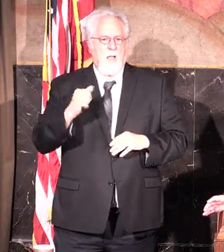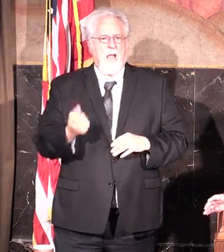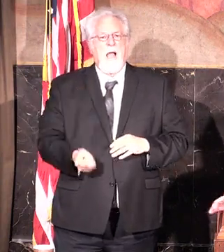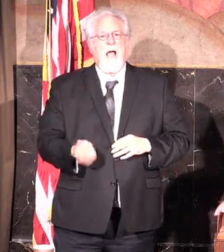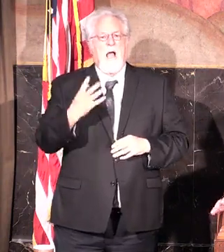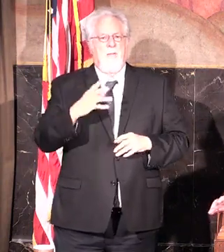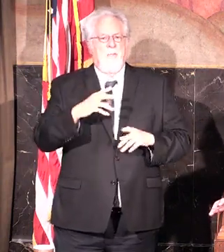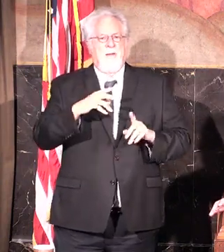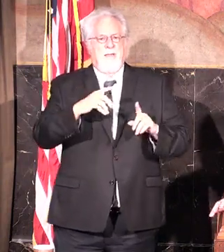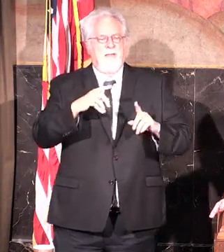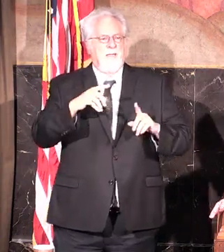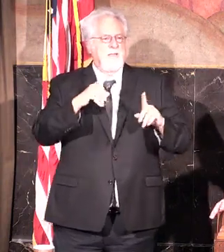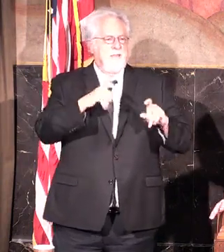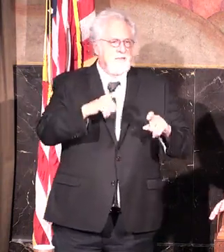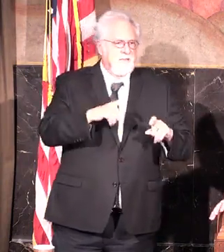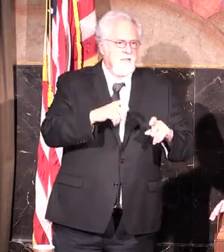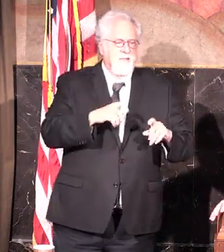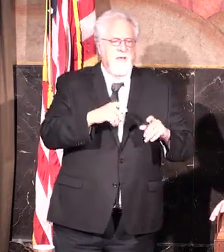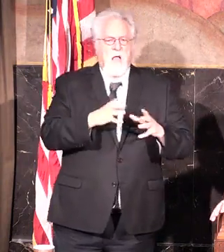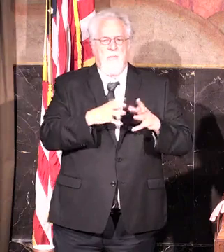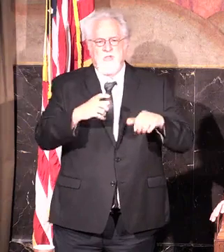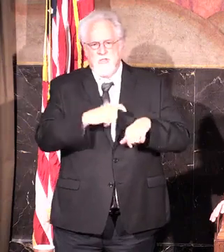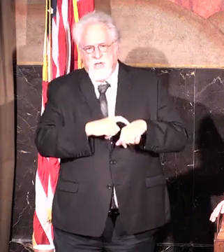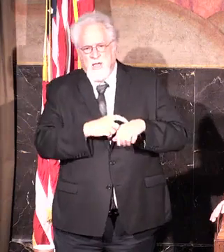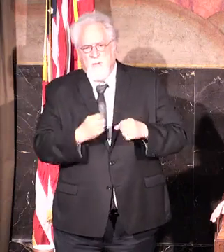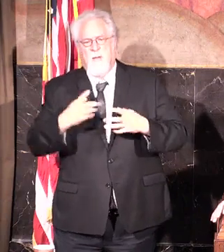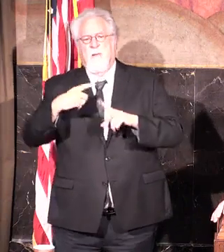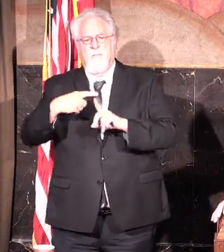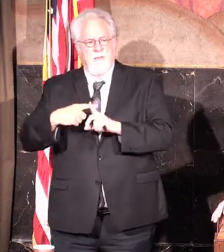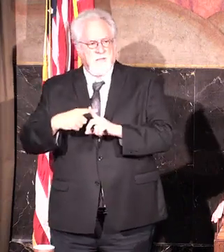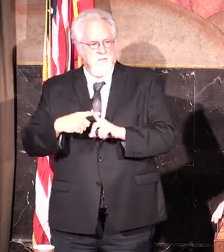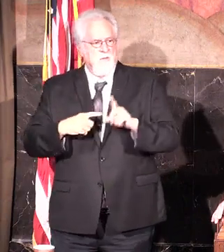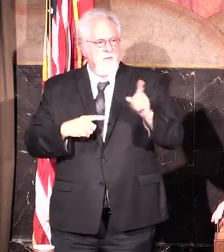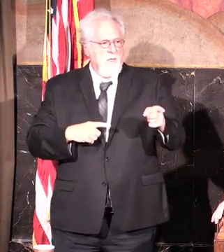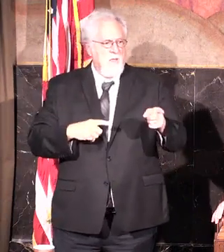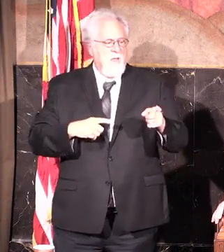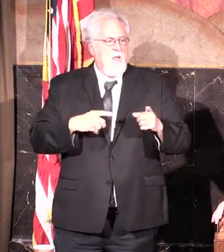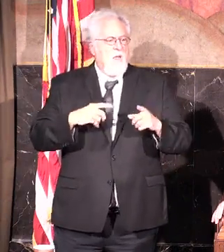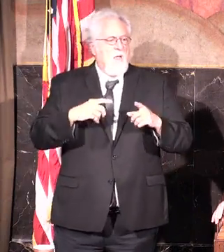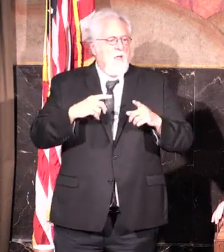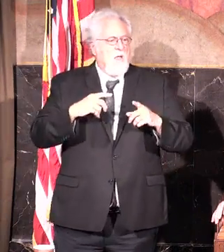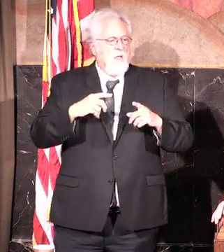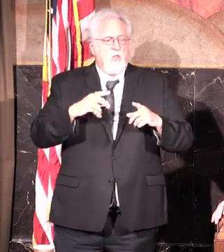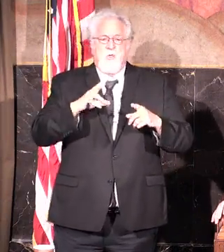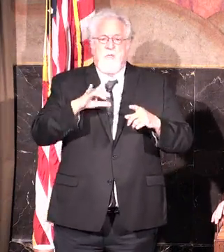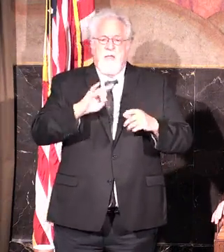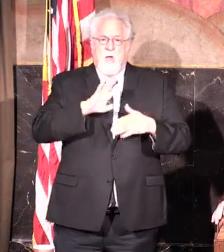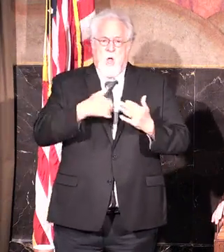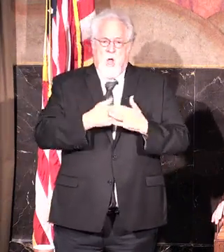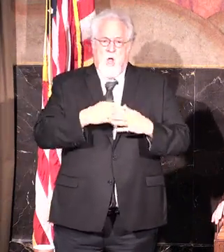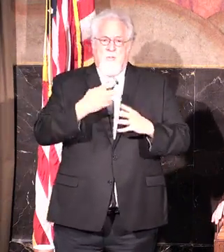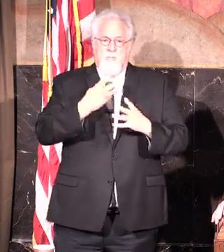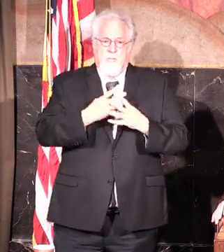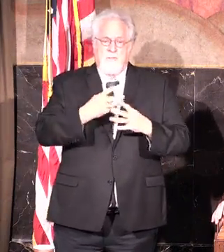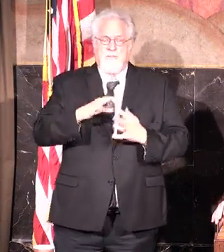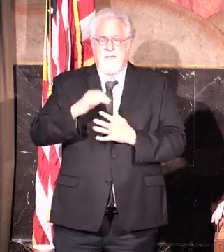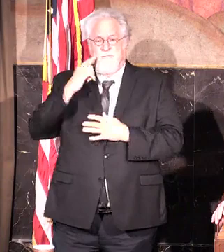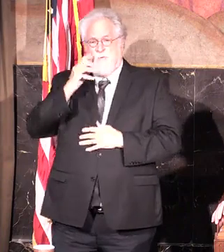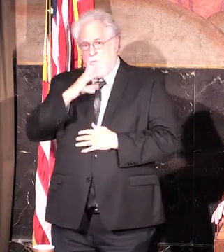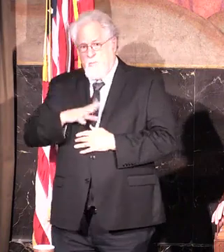were tested over what period of time and how many were positive. You're doing all the prisons except for the women's prisons this time because you did those in May. Did I